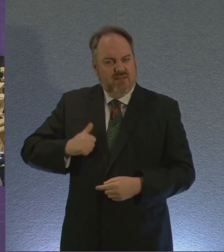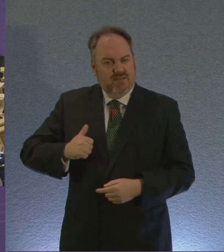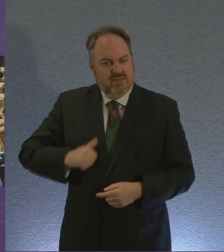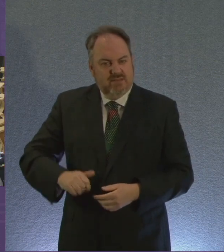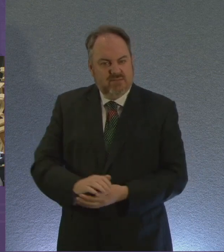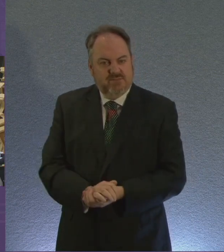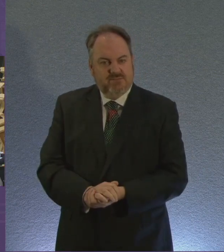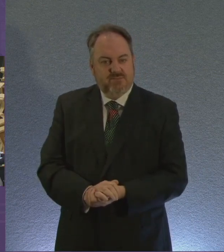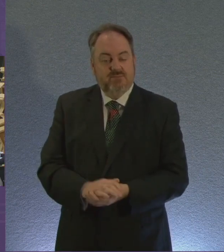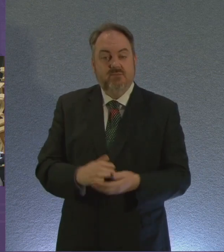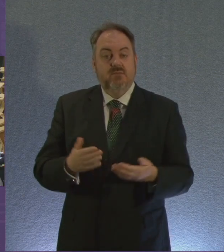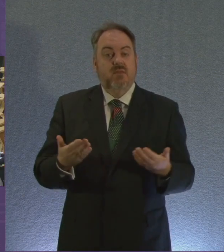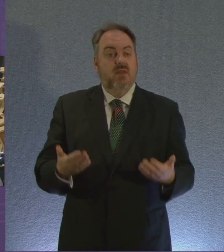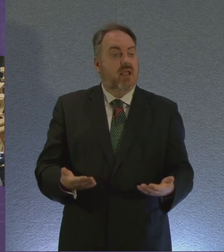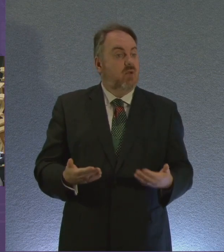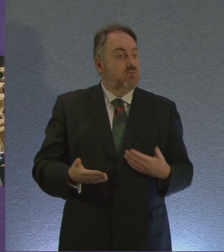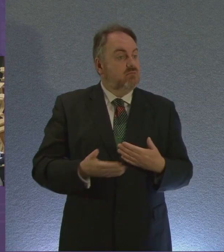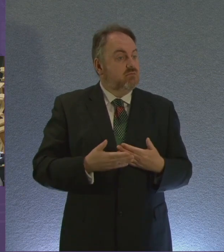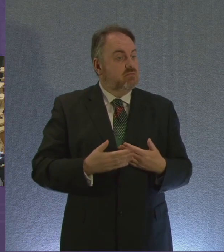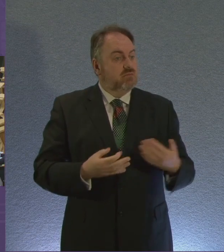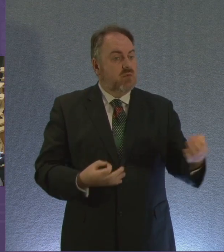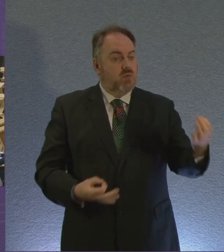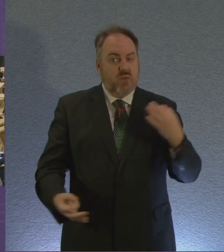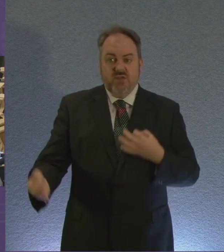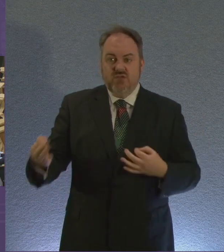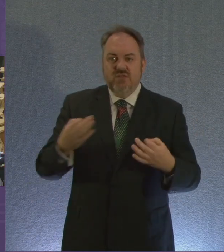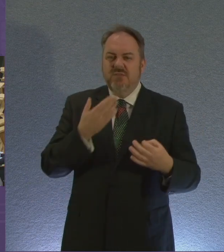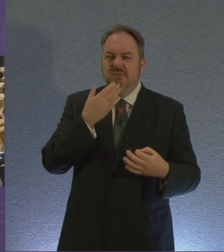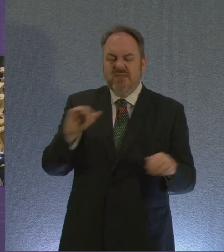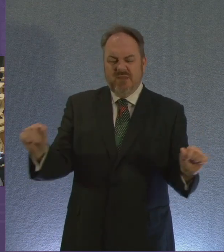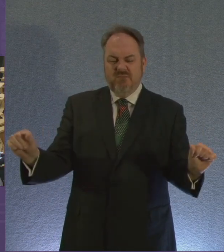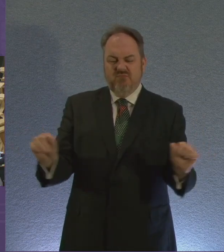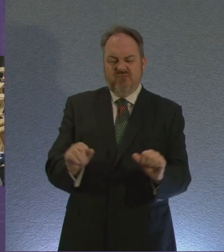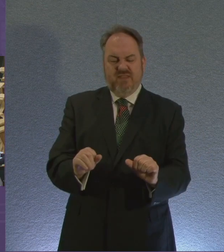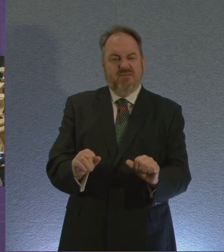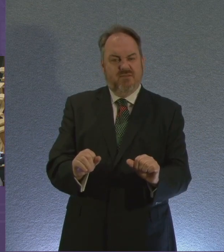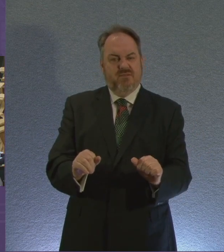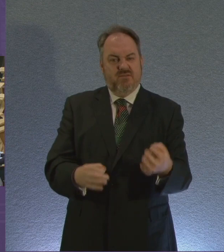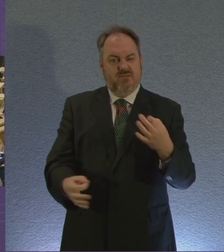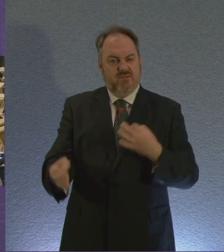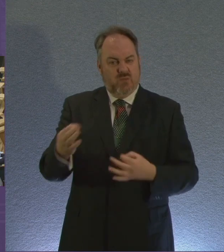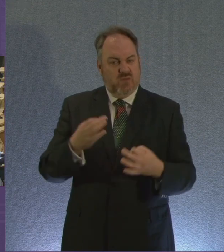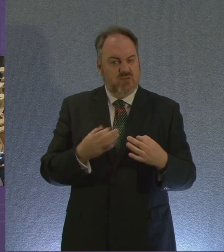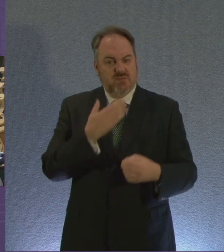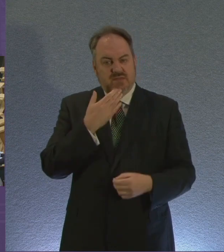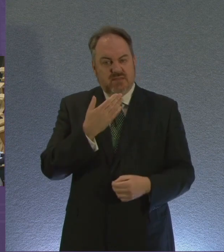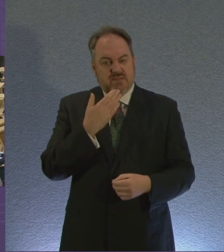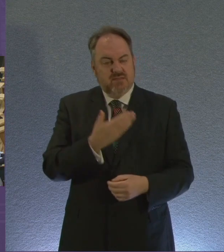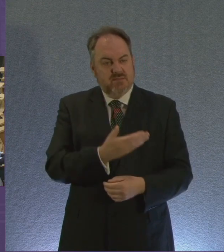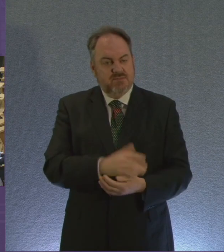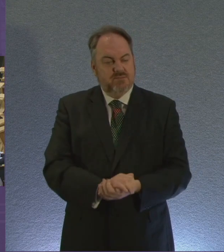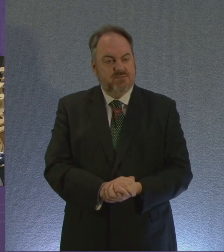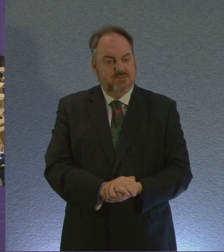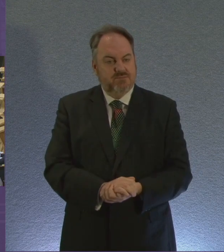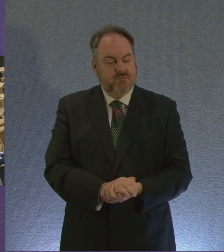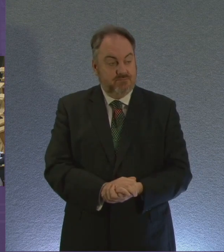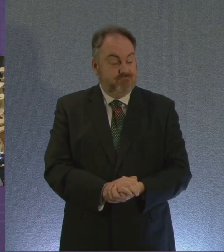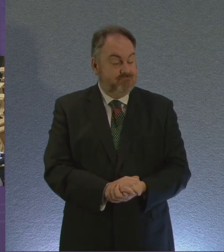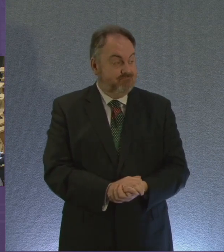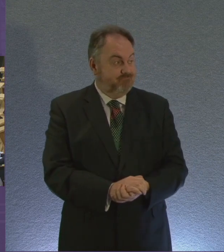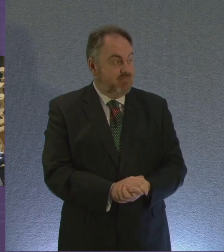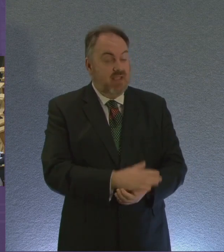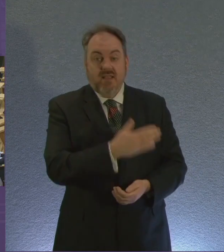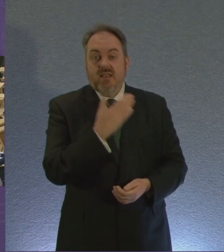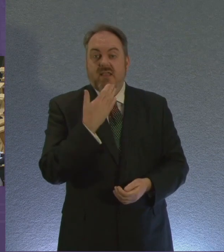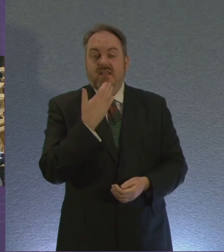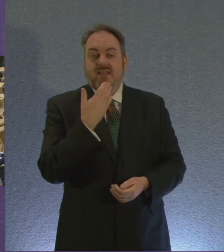Move to open questions and answers as concise as possible, please. Alison Johnson, followed by Willie Rennie. Thank you. I'd like to